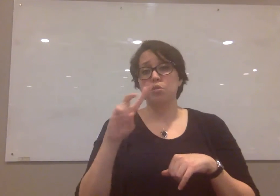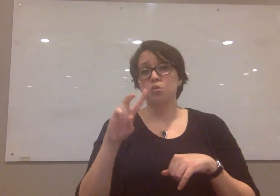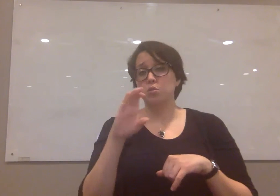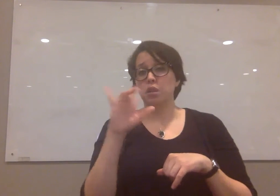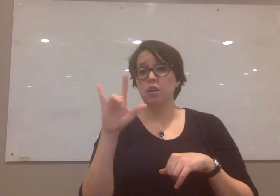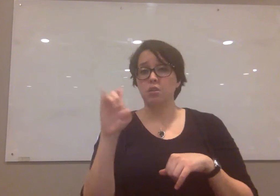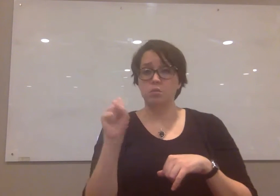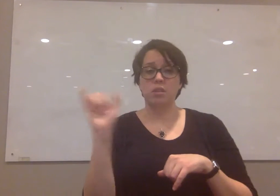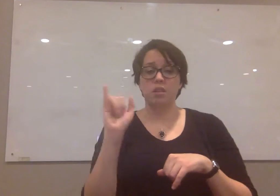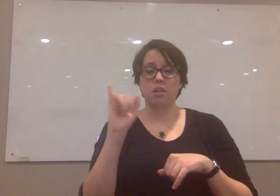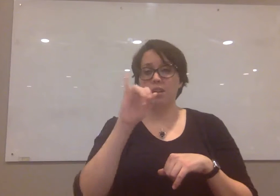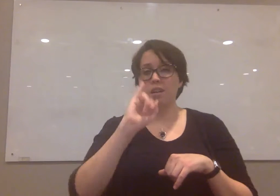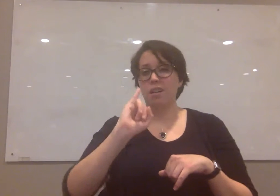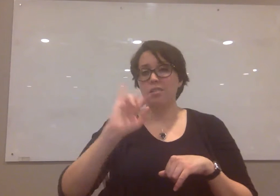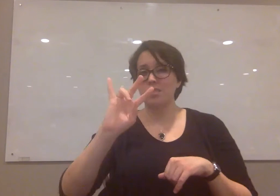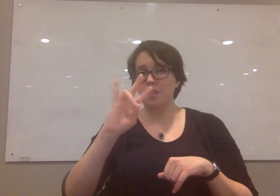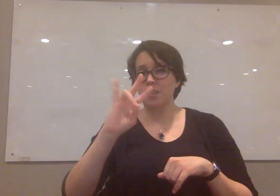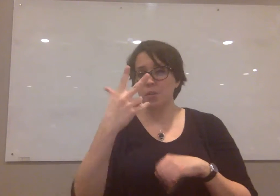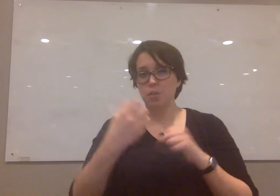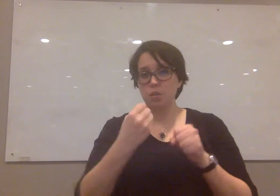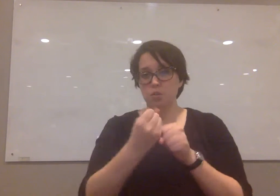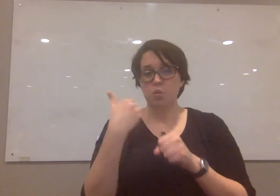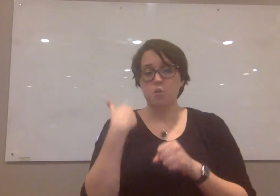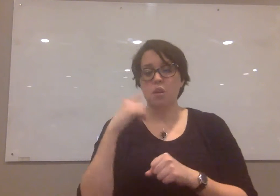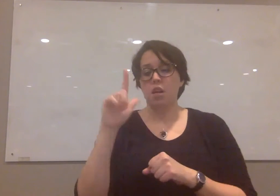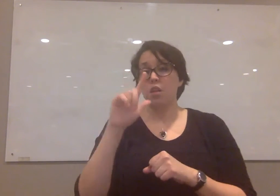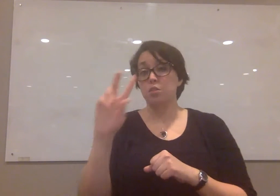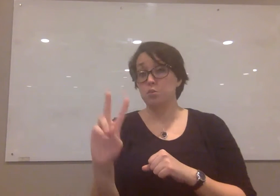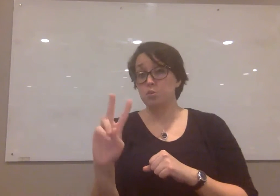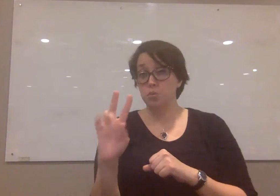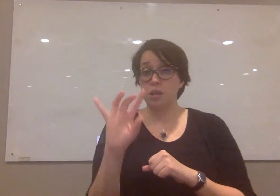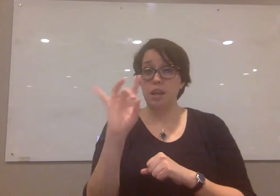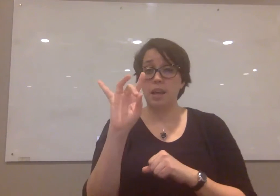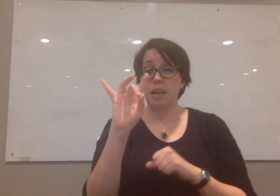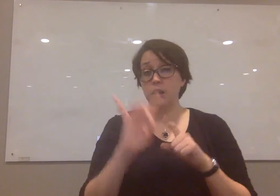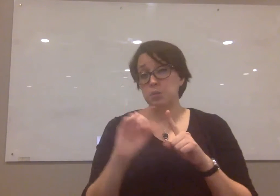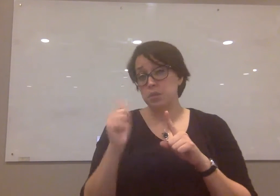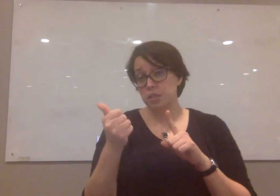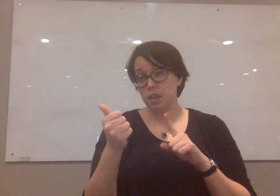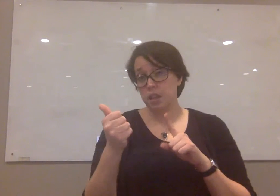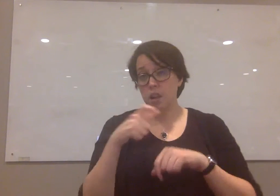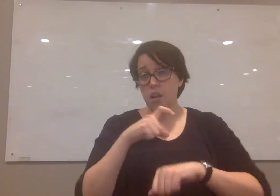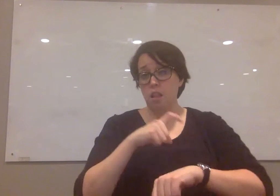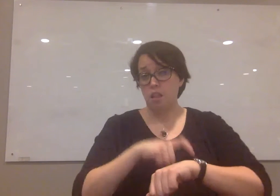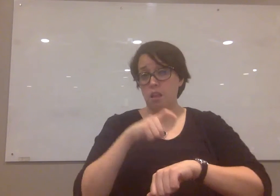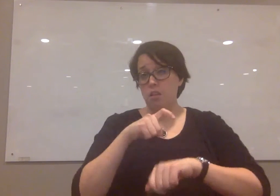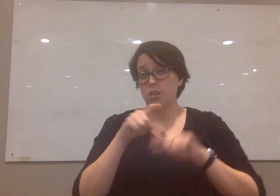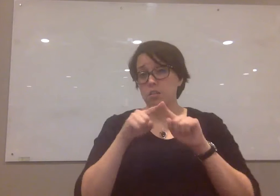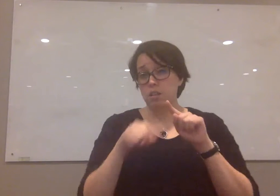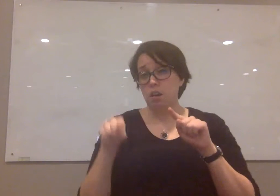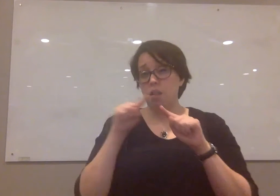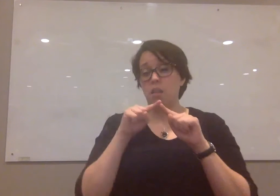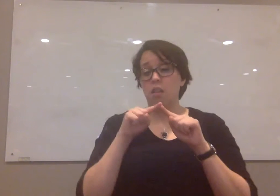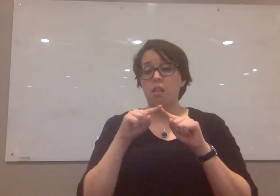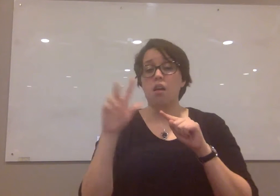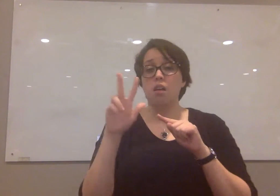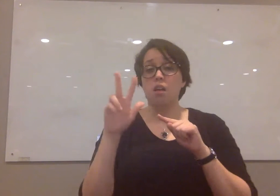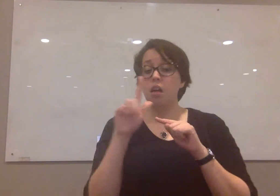i7 2 years ago. Okay. L2 cache was like 8 to 10 clock cycles. L3 was like 80